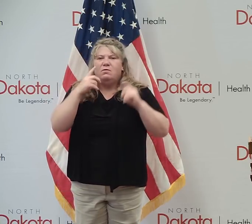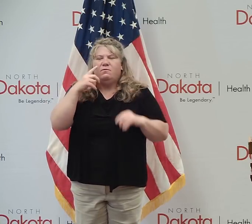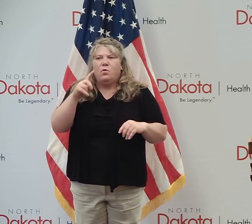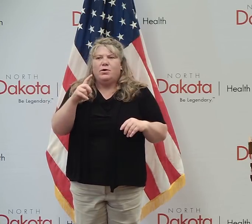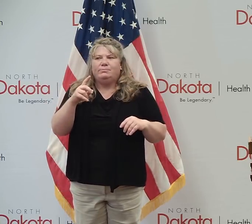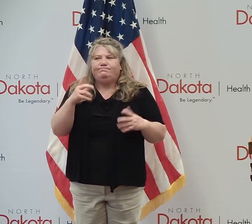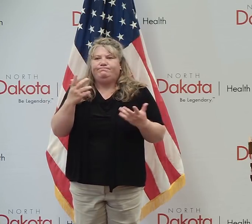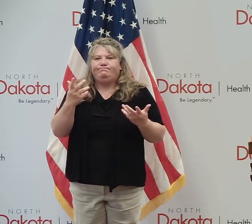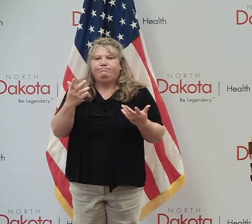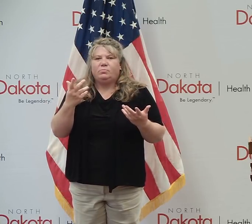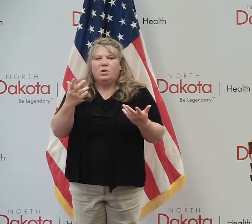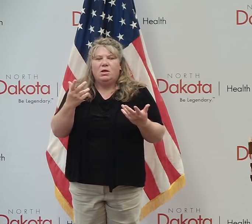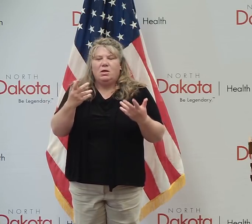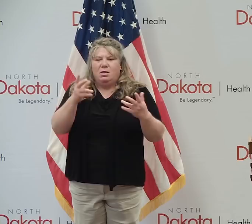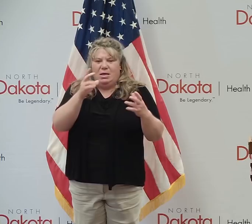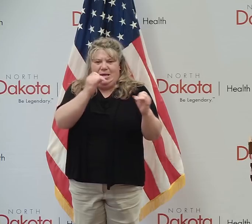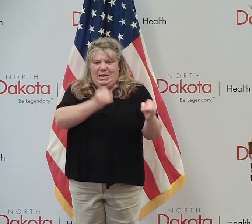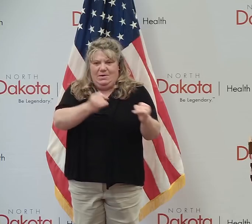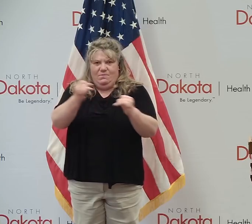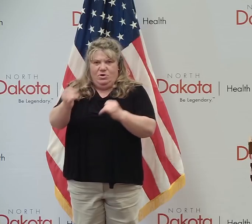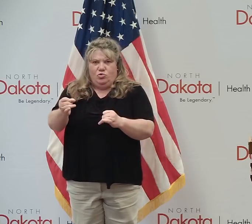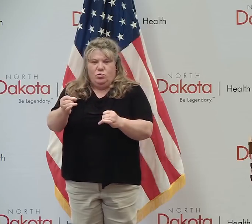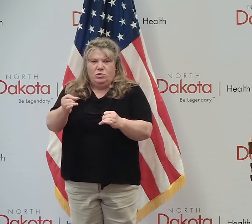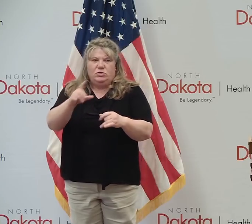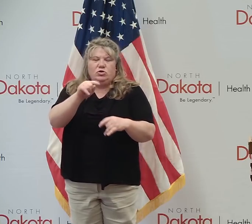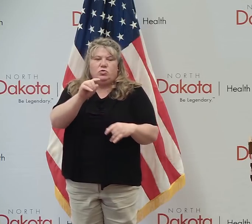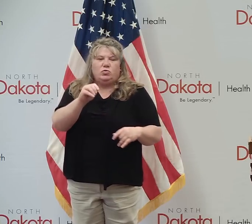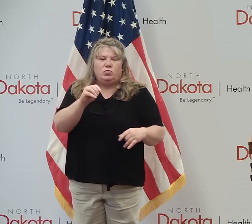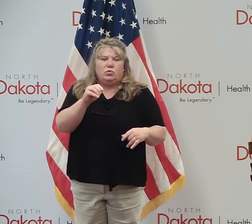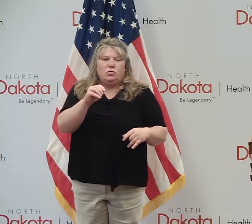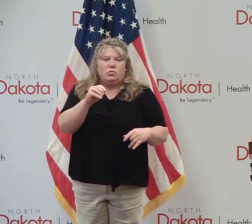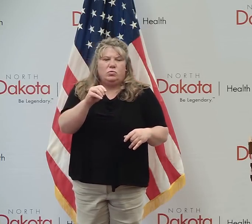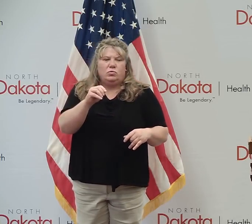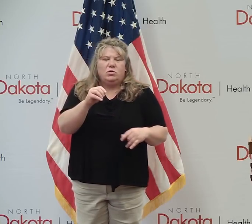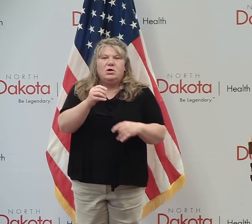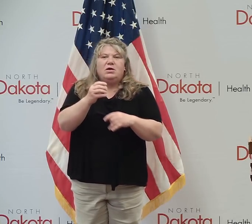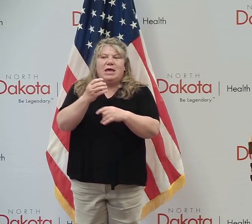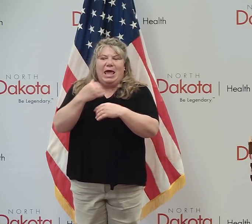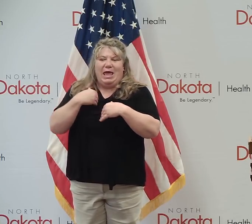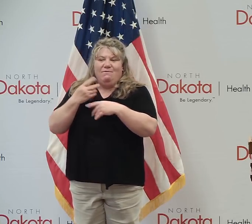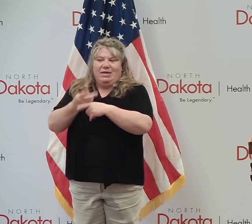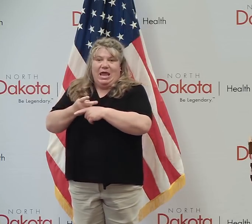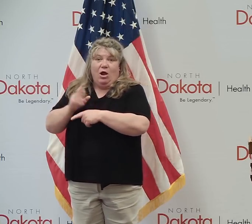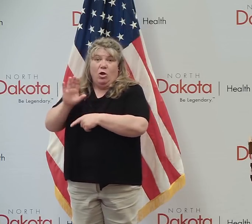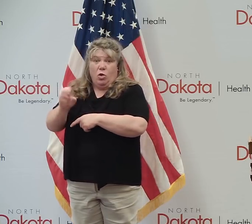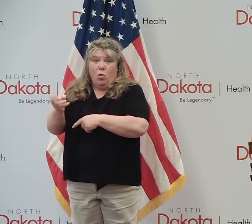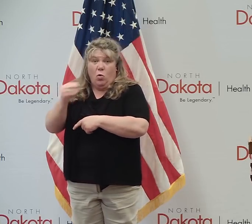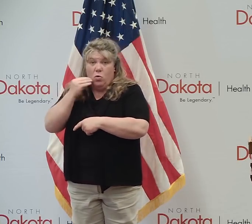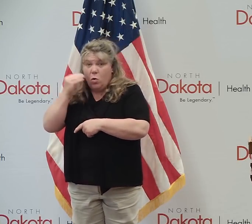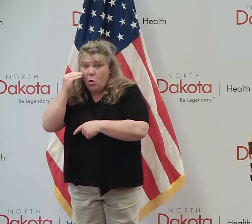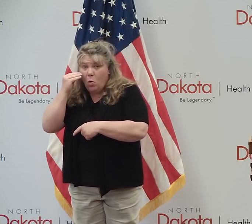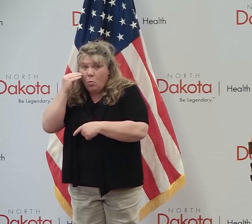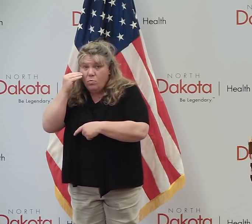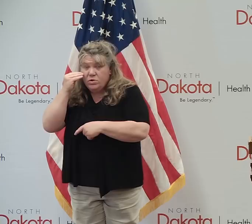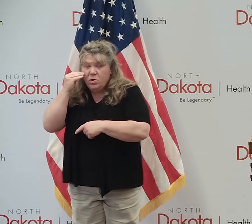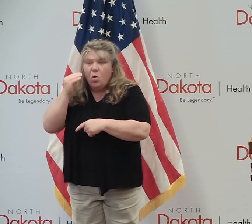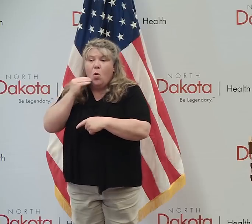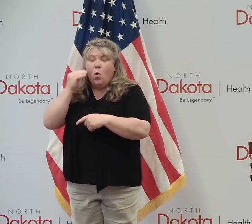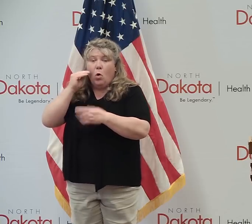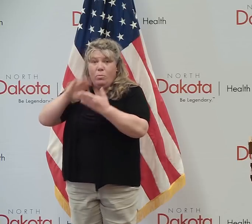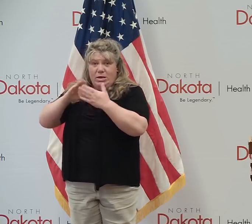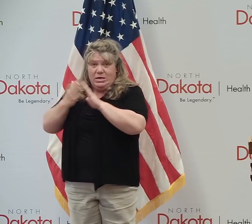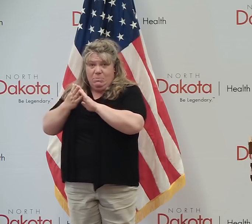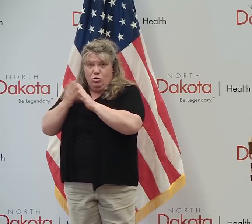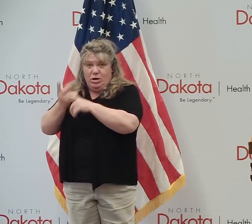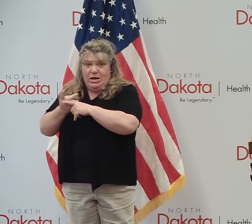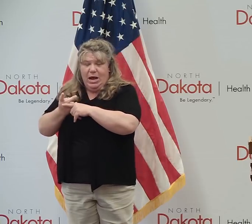for individuals to receive care in their homes, in a home setting, versus home and community-based versus